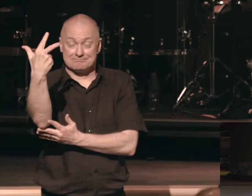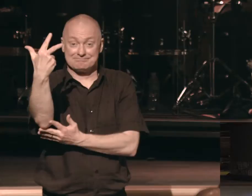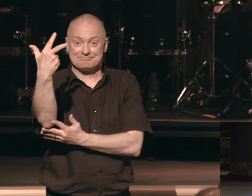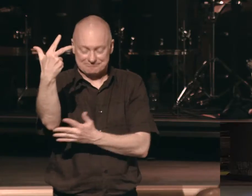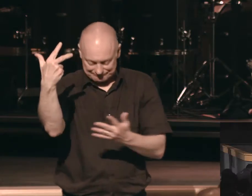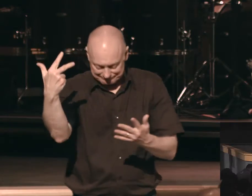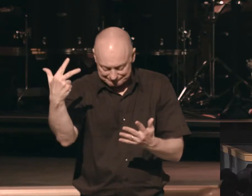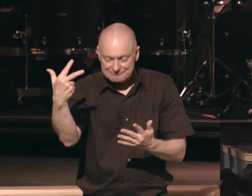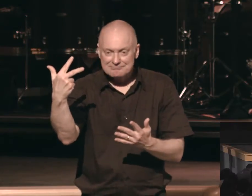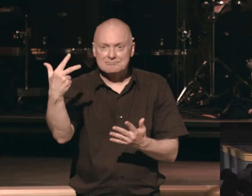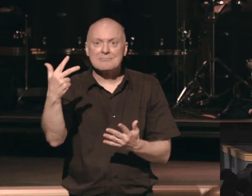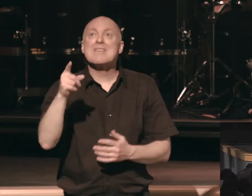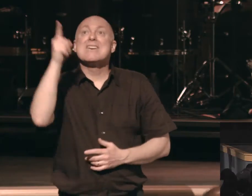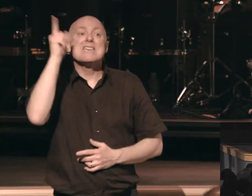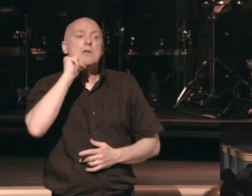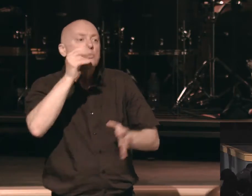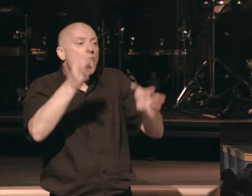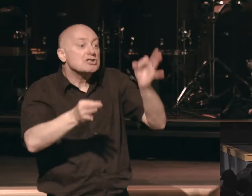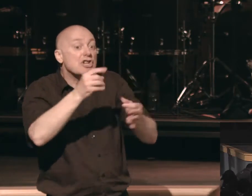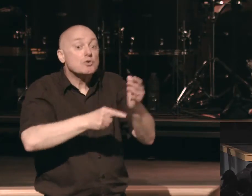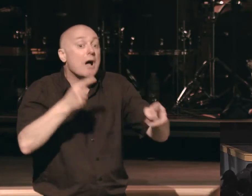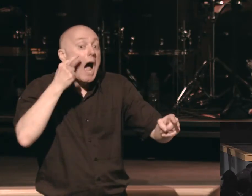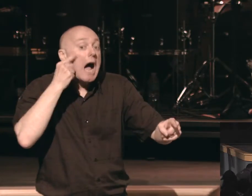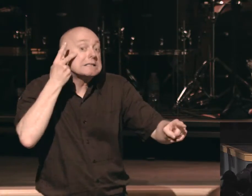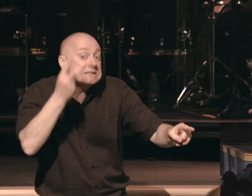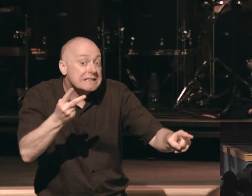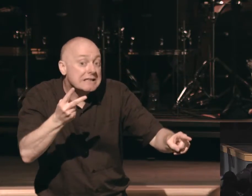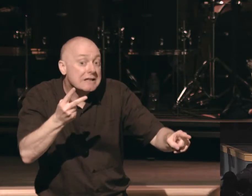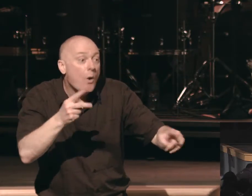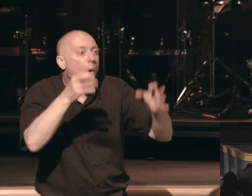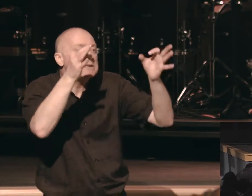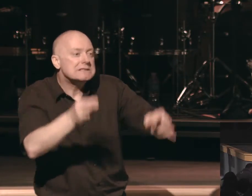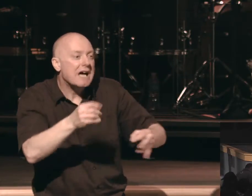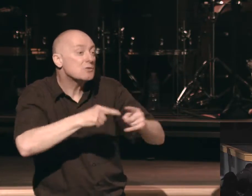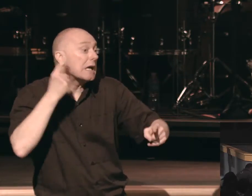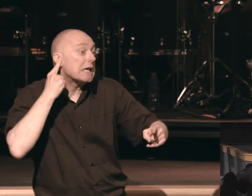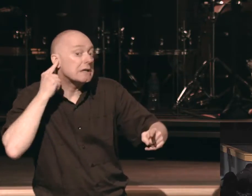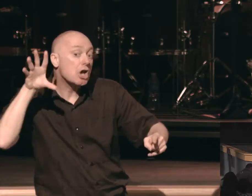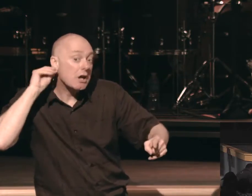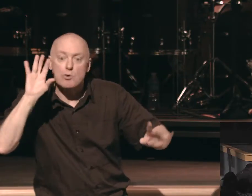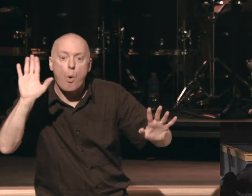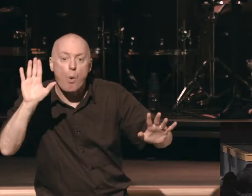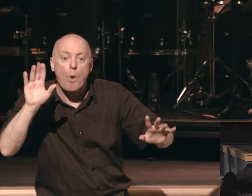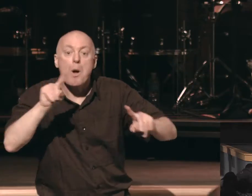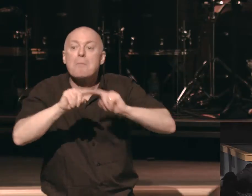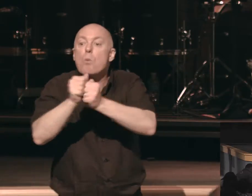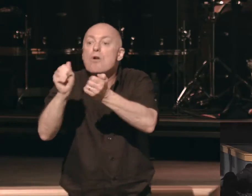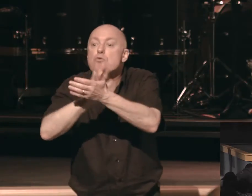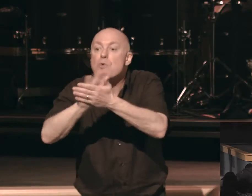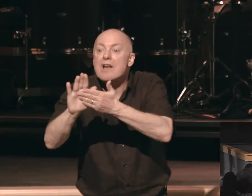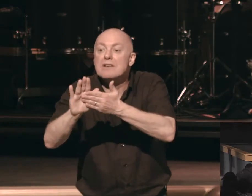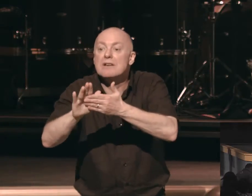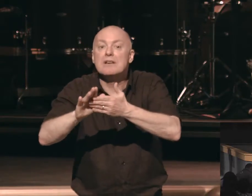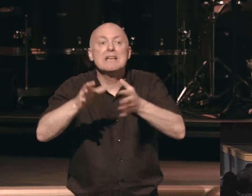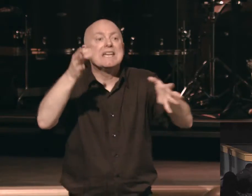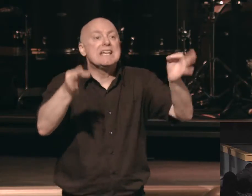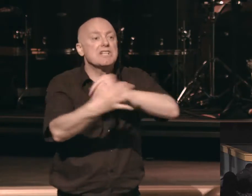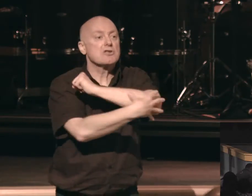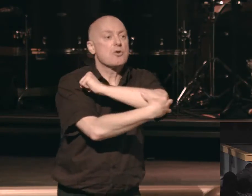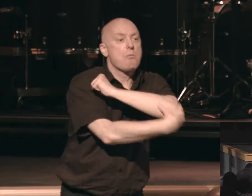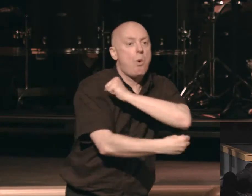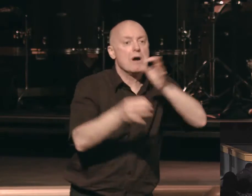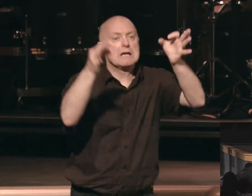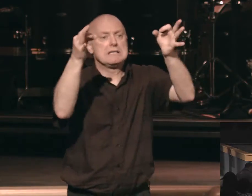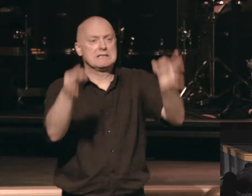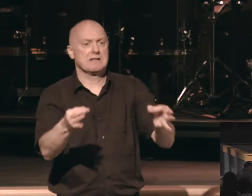he goes on, he shall not judge by what his eyes see, or decide disputes by what his ears hear, but with righteousness he shall judge the poor, and decide